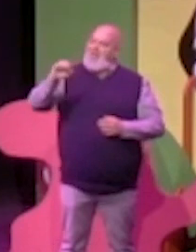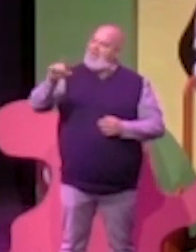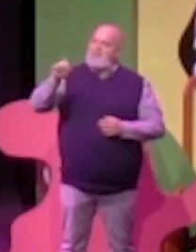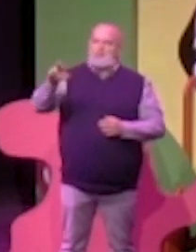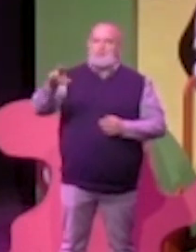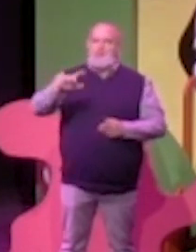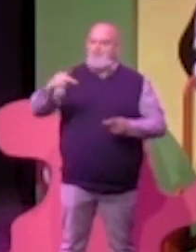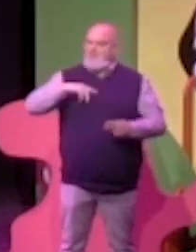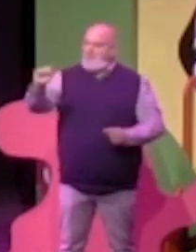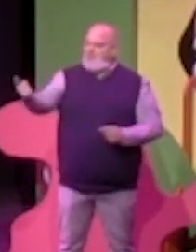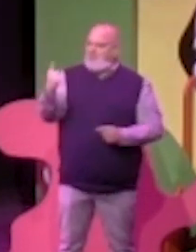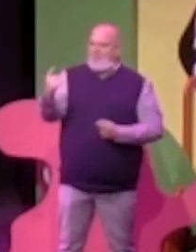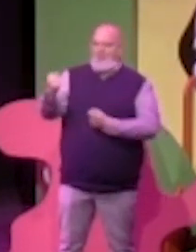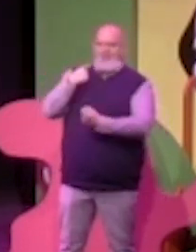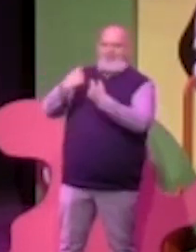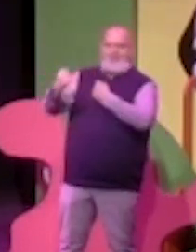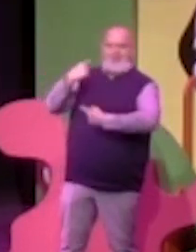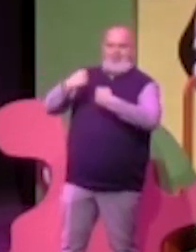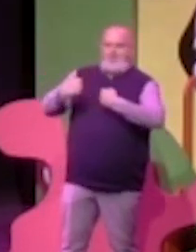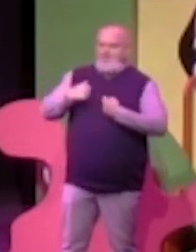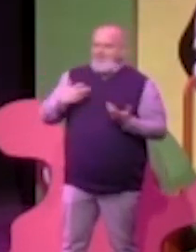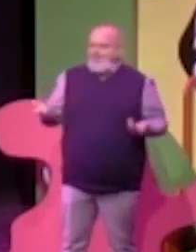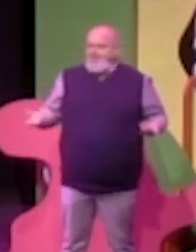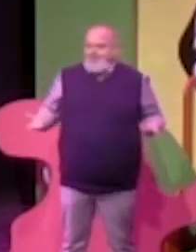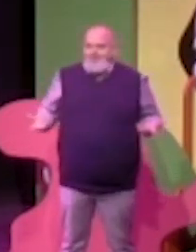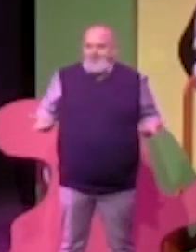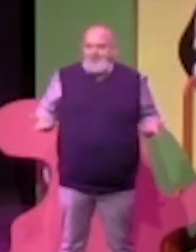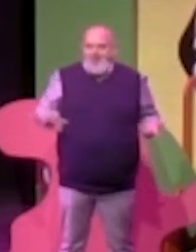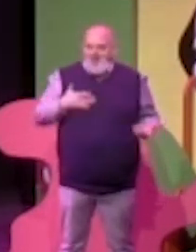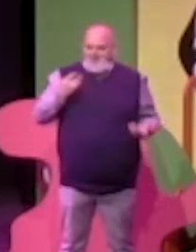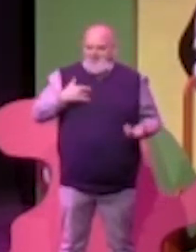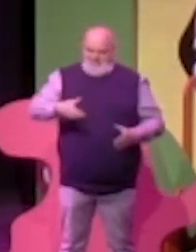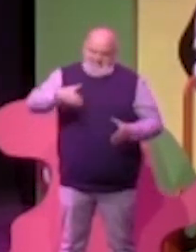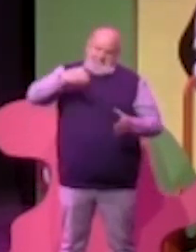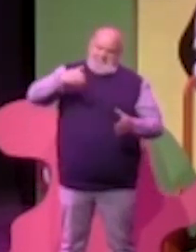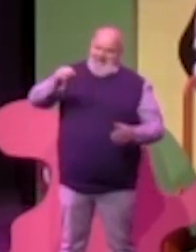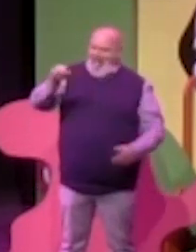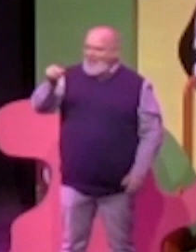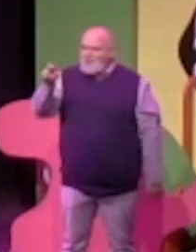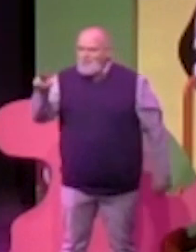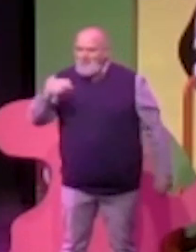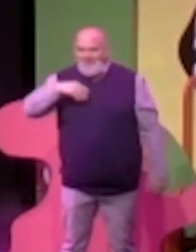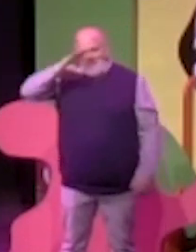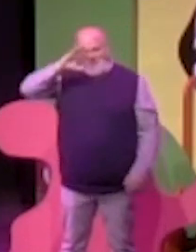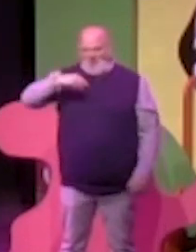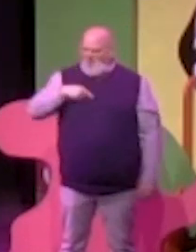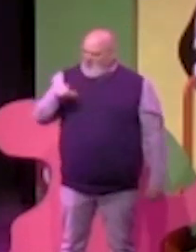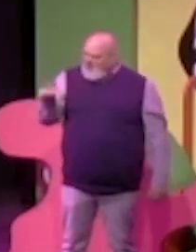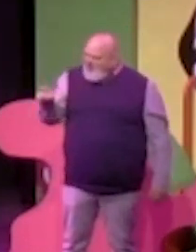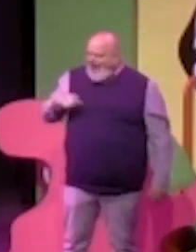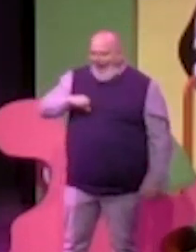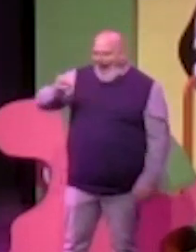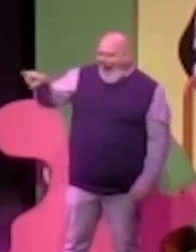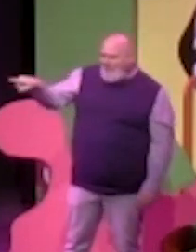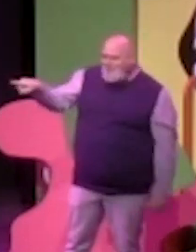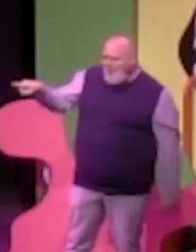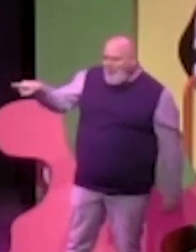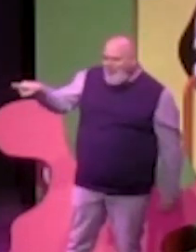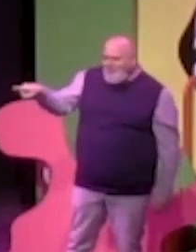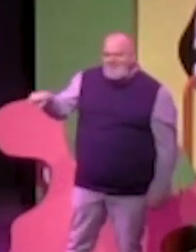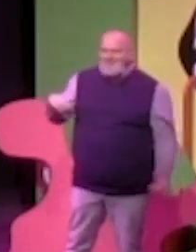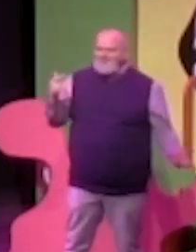now asking me all these questions, and I honestly, I don't feel like I'm an elder. If you guys knew me, you'd go, gosh, Jennifer.